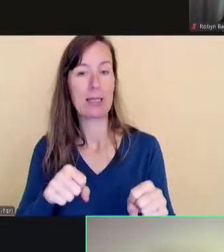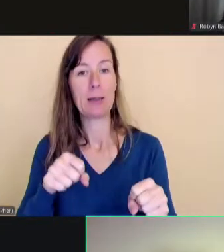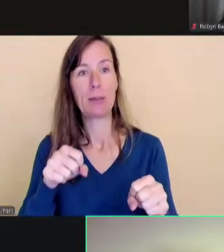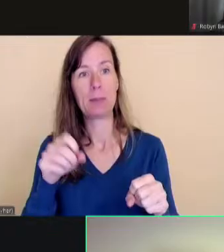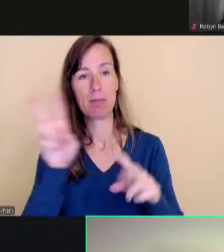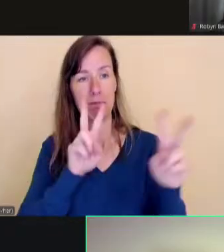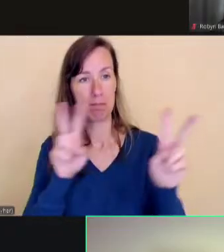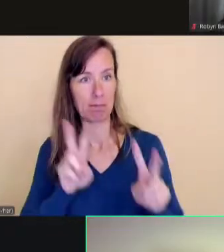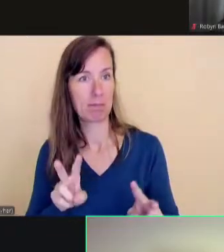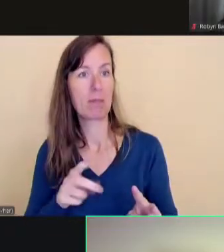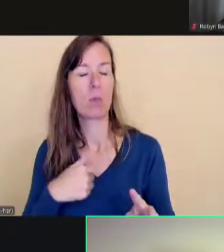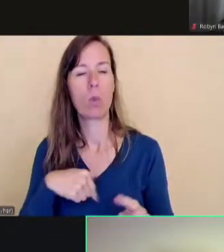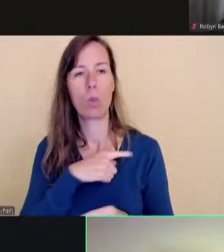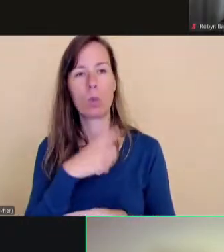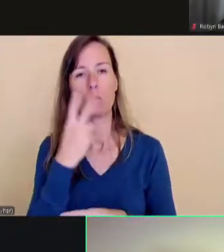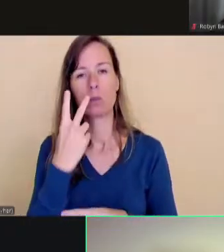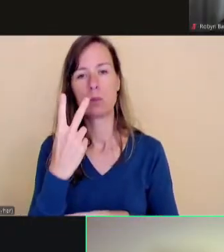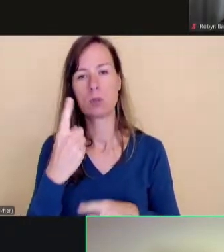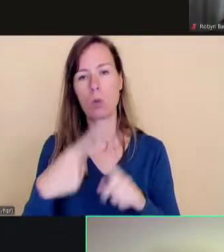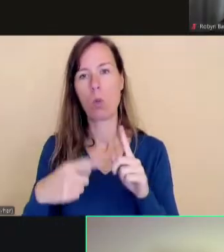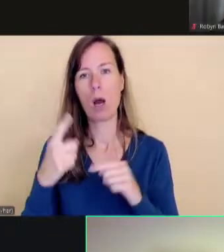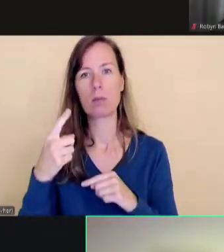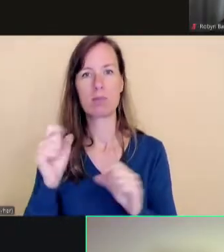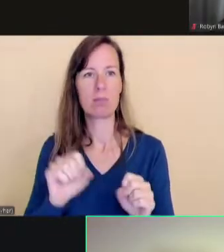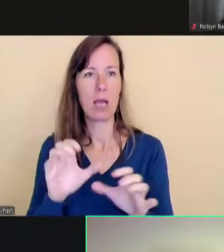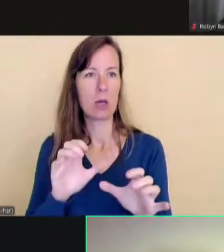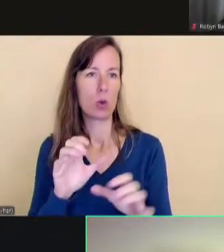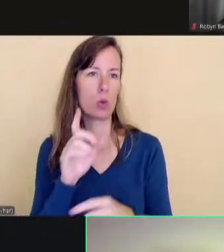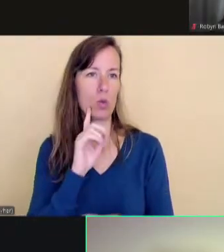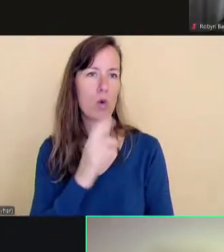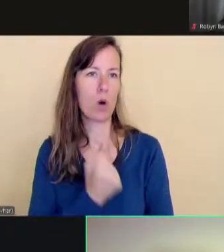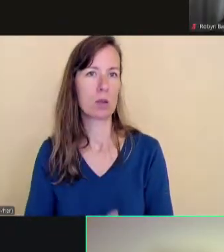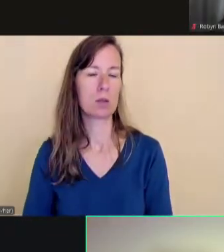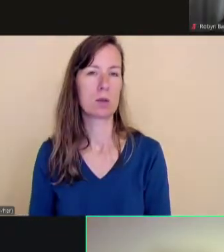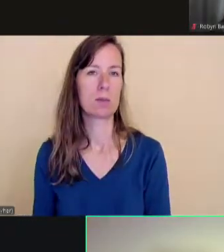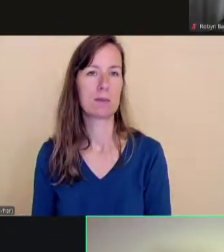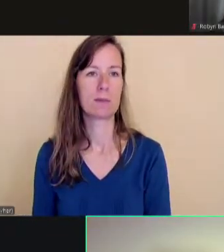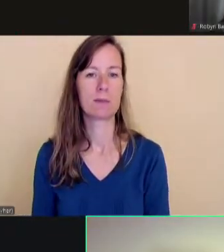we'll see what they can do for us.